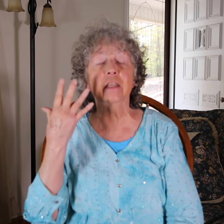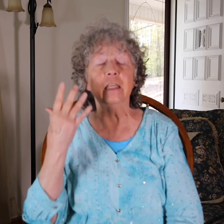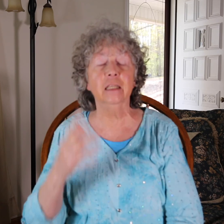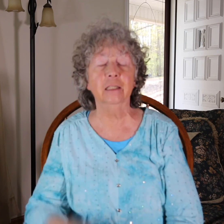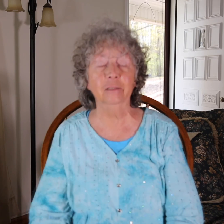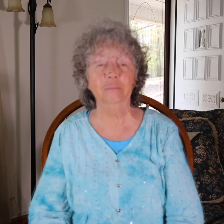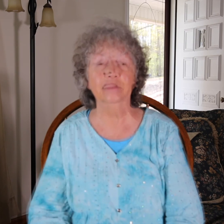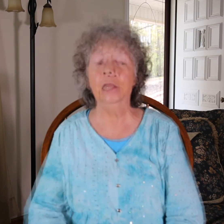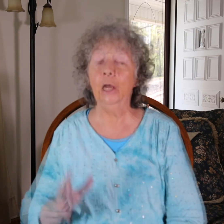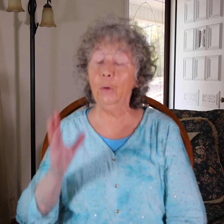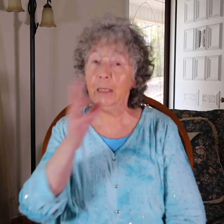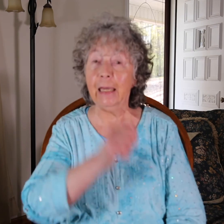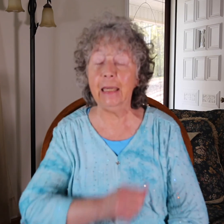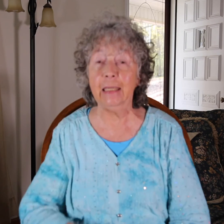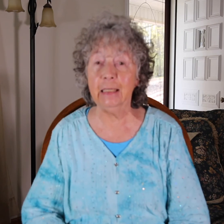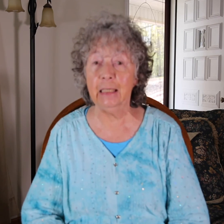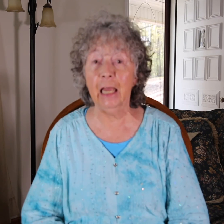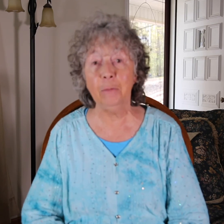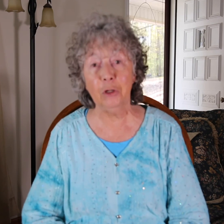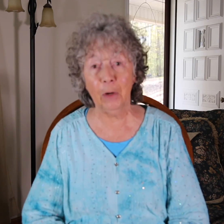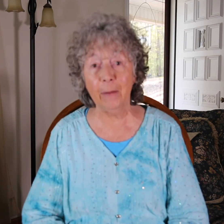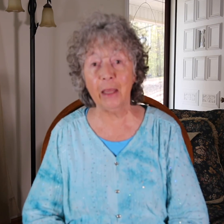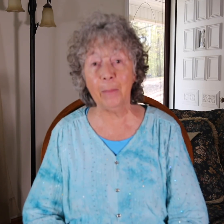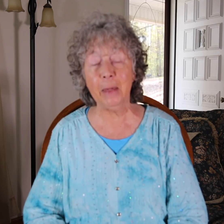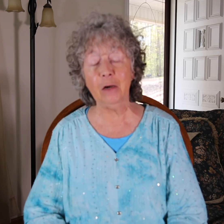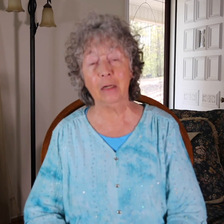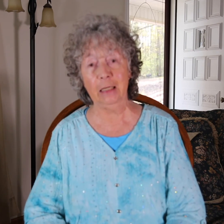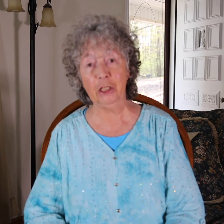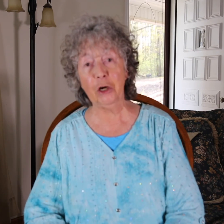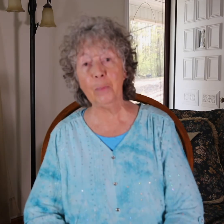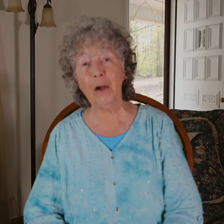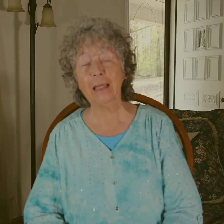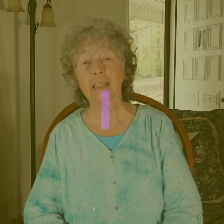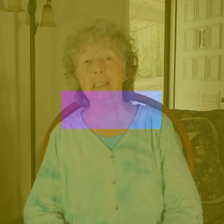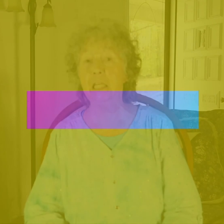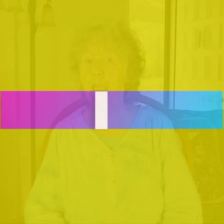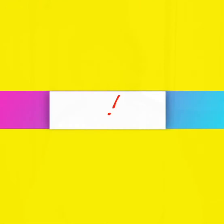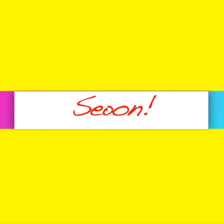15. Okay, it's time to grab that mirror and start practicing.